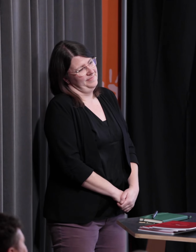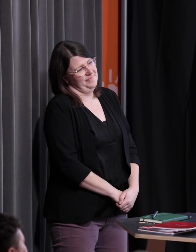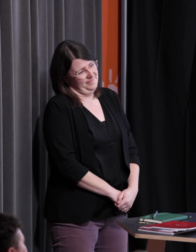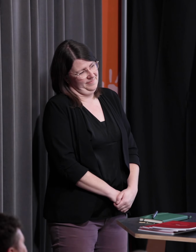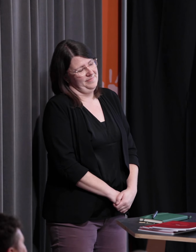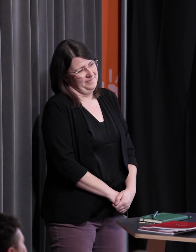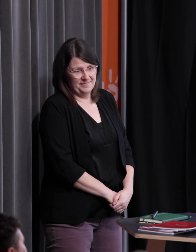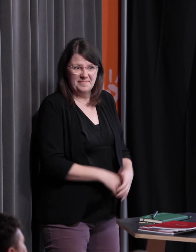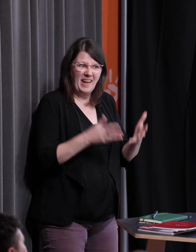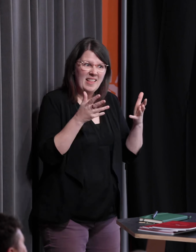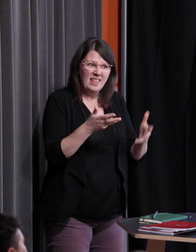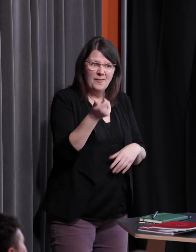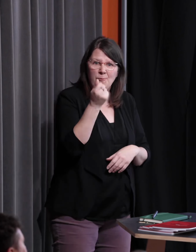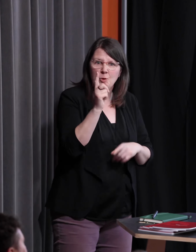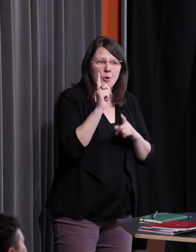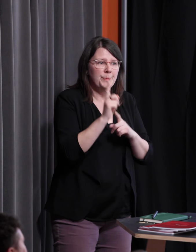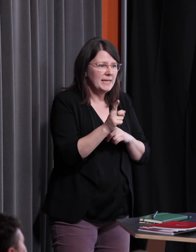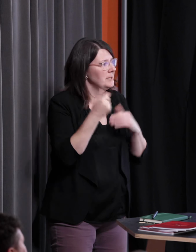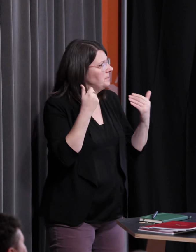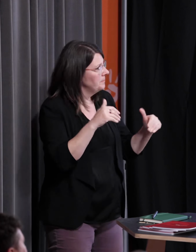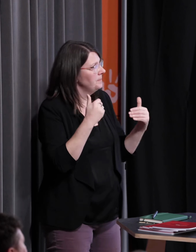So with the few minutes we have left,